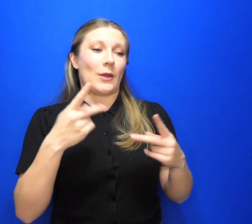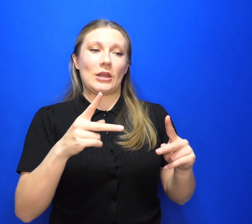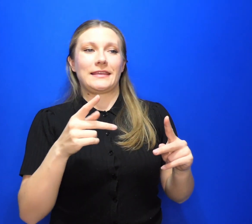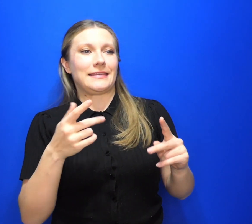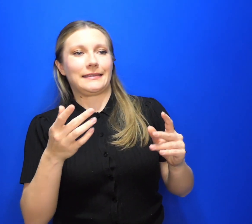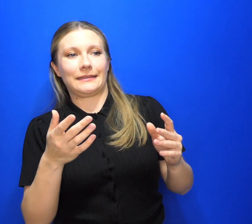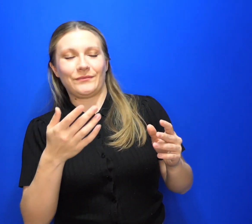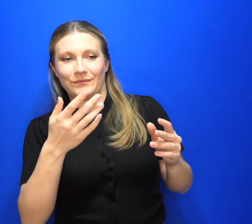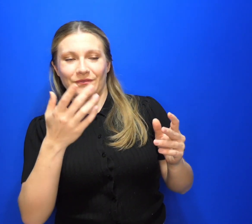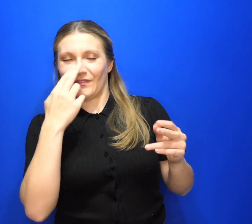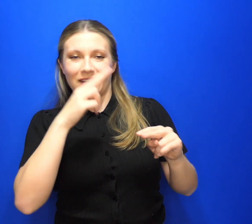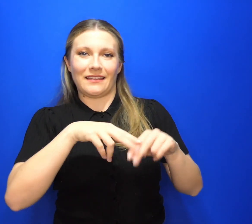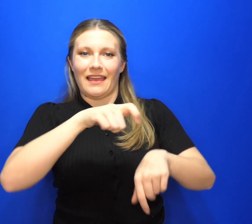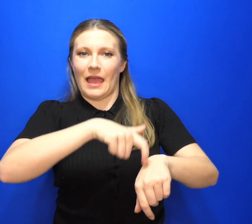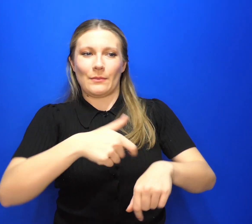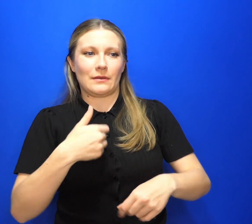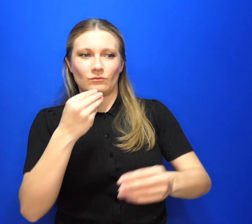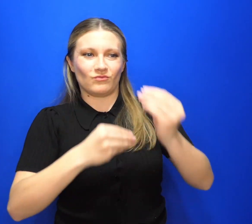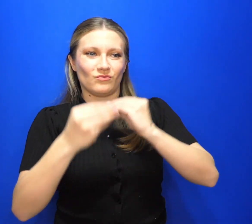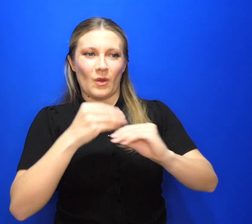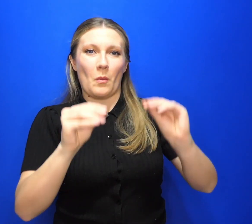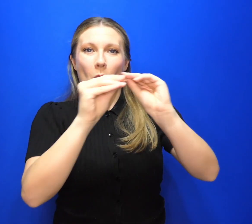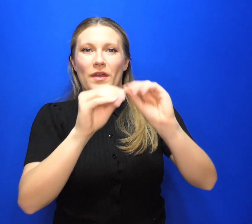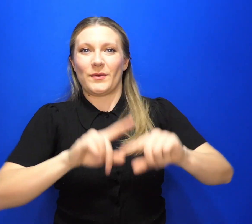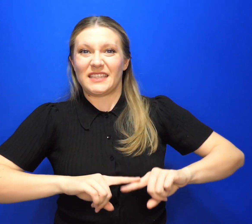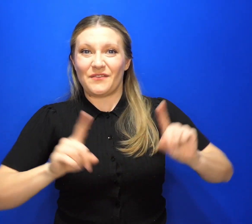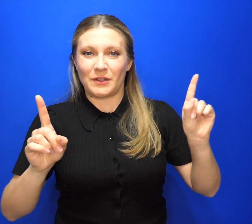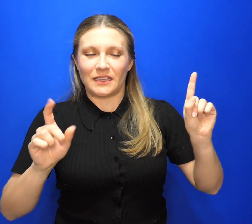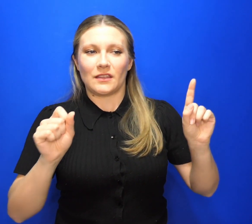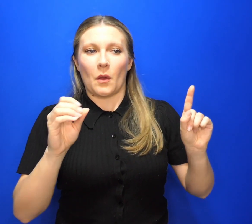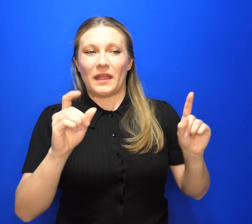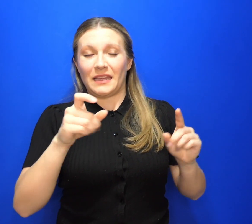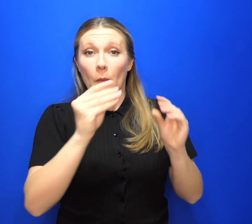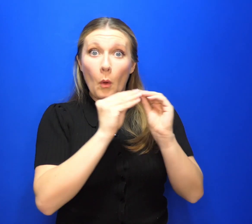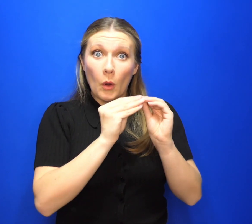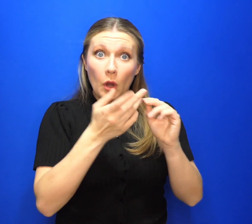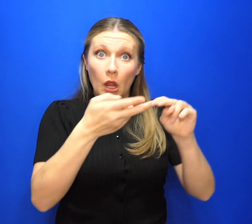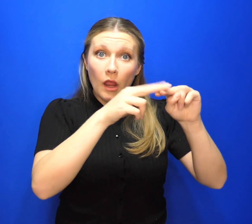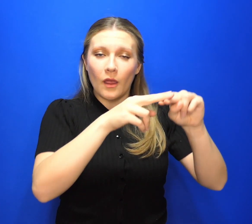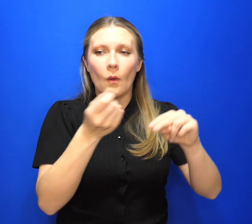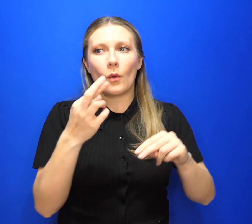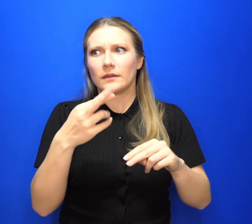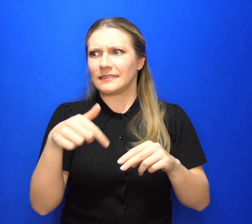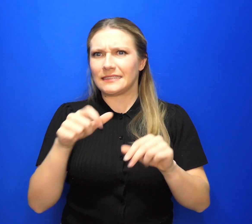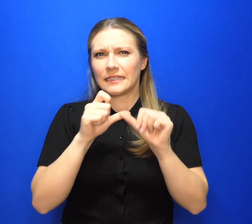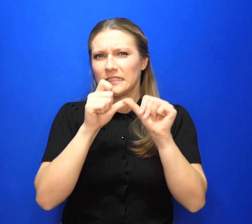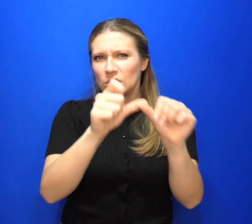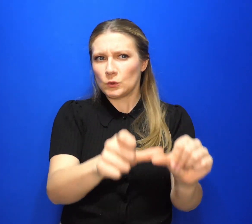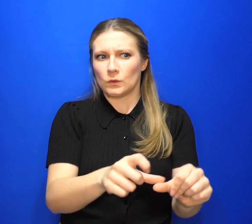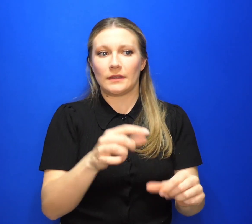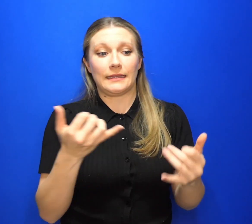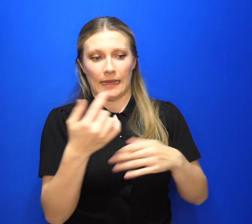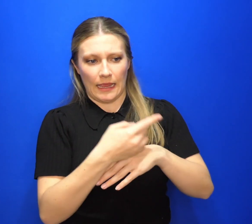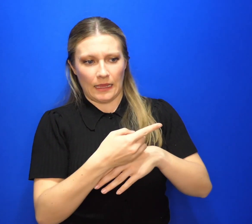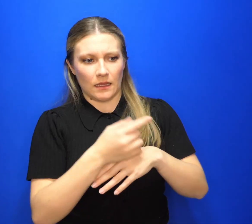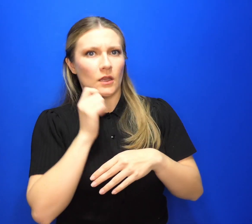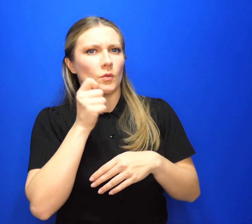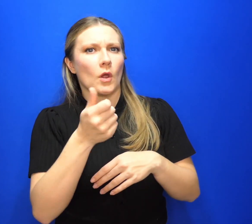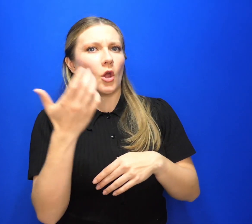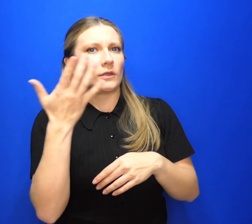Or is it ongoing in the next, okay, this was today, tomorrow looks similar, the next day looks similar. By day 3 of